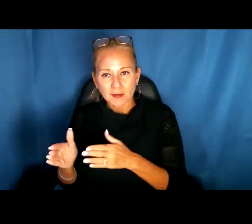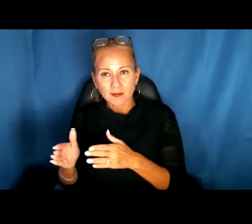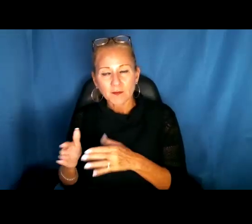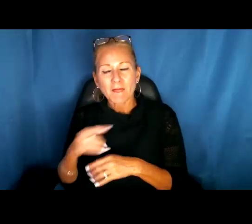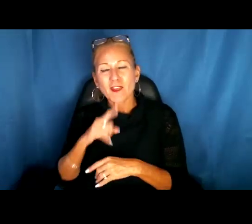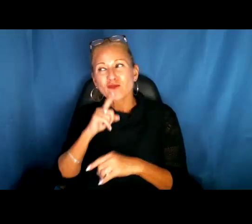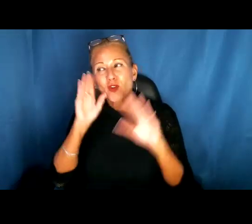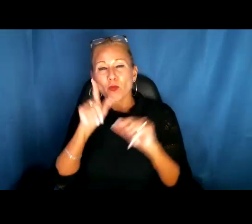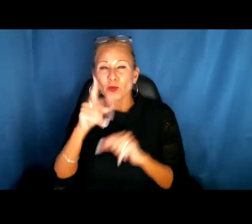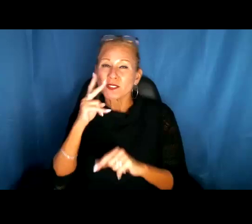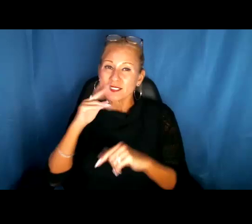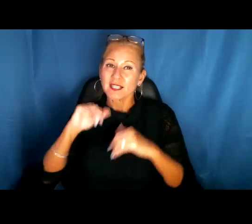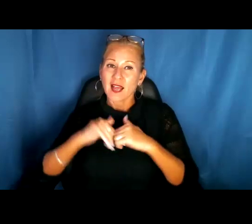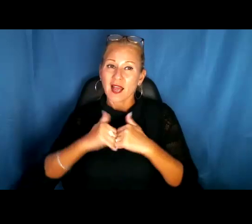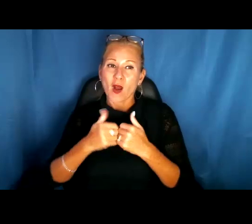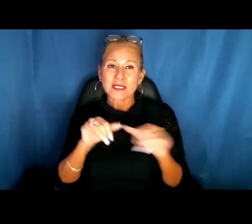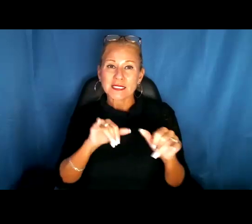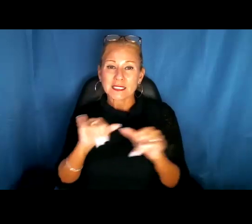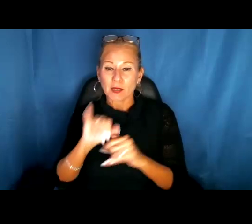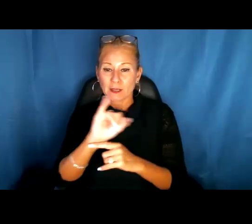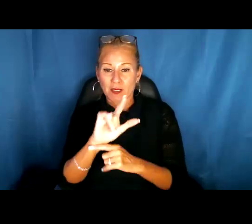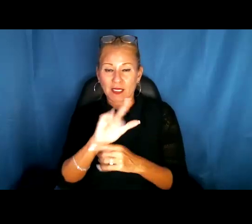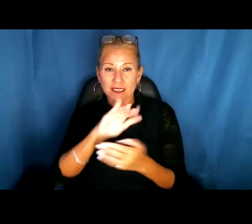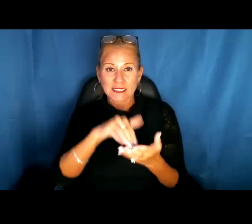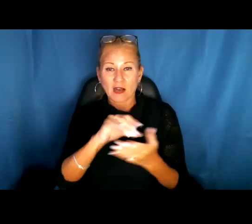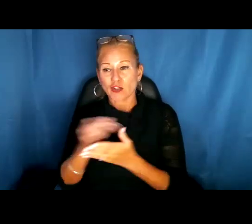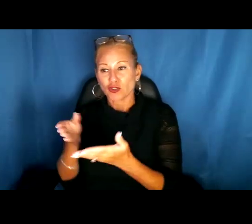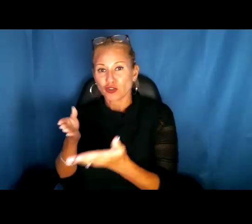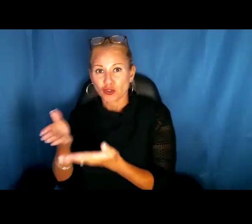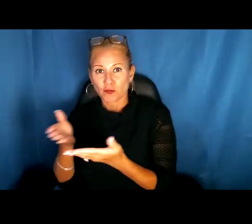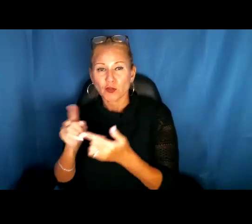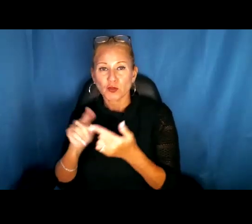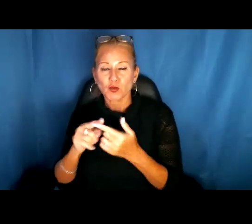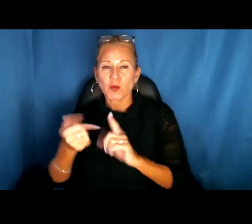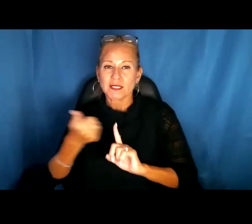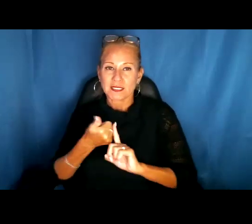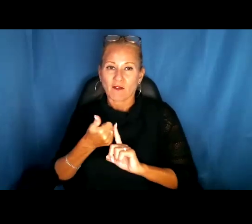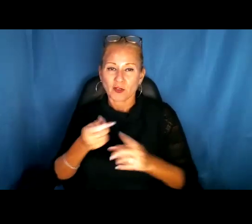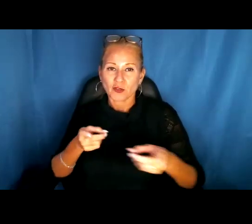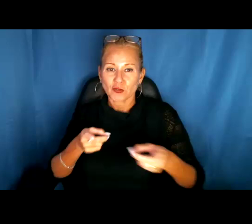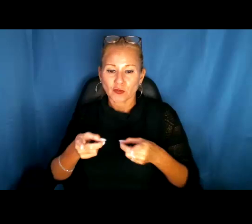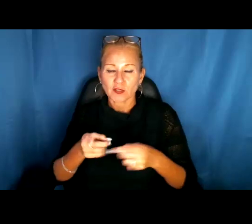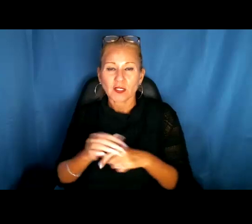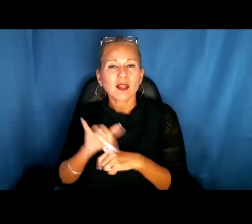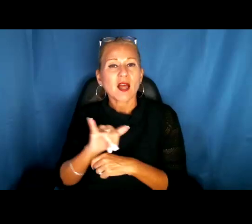really hope you can see how similar independent living centers and services are to self-direction. Just like self-direction helps people